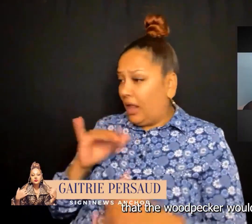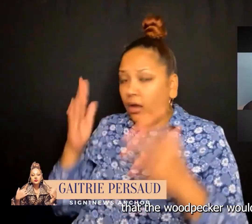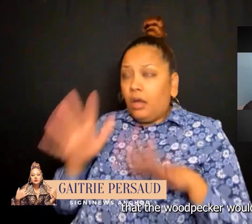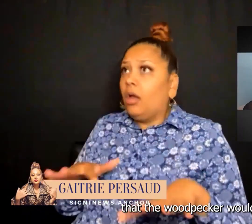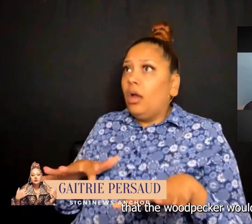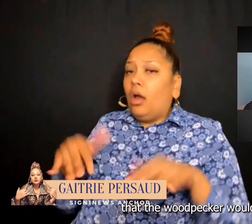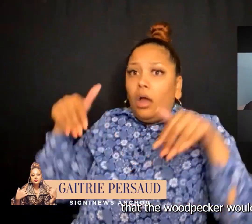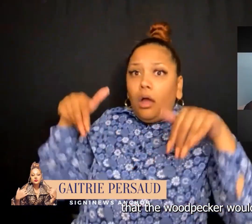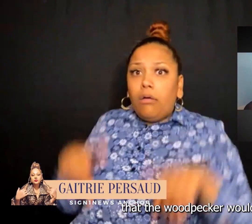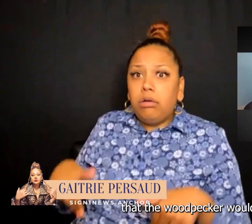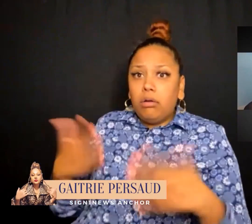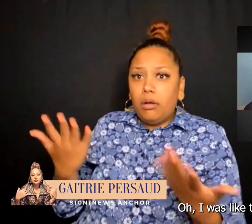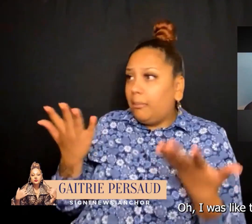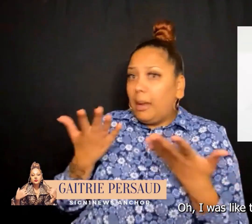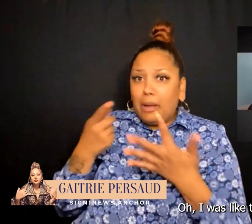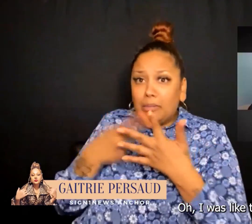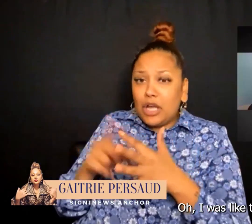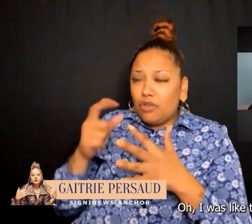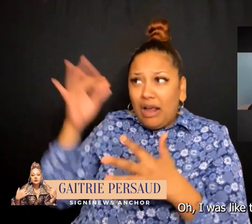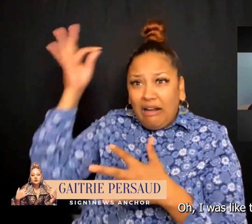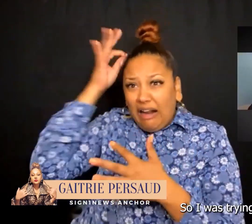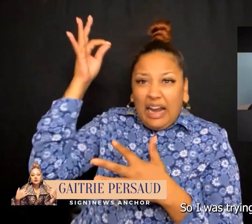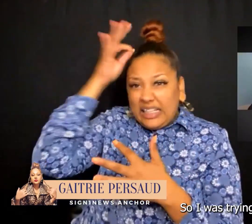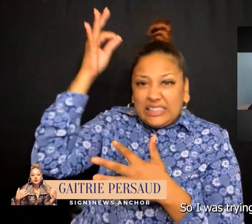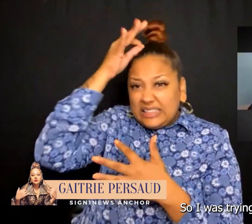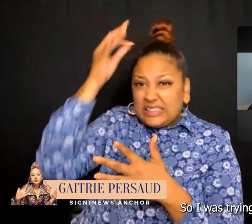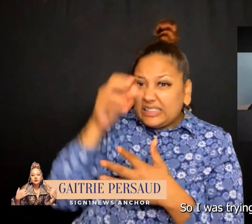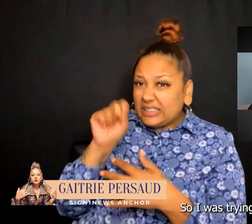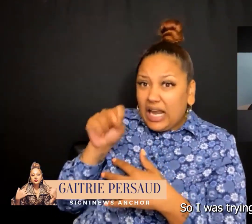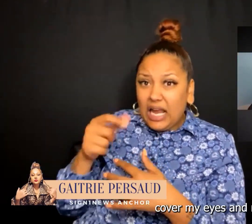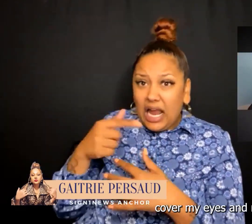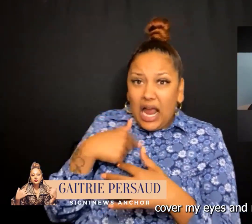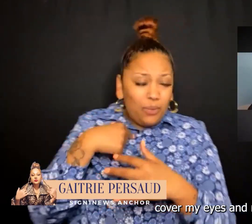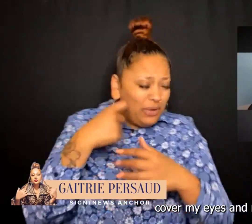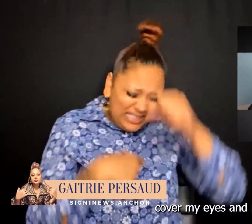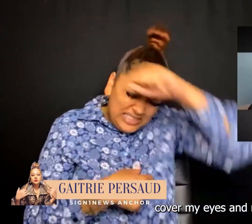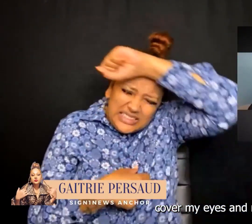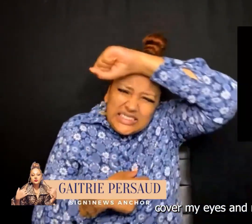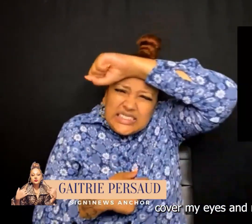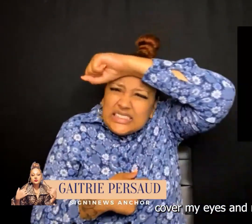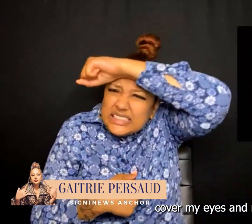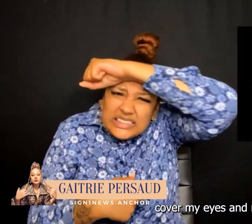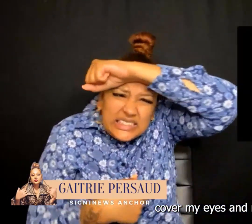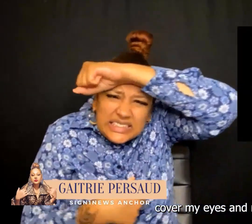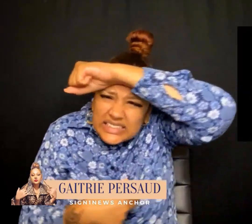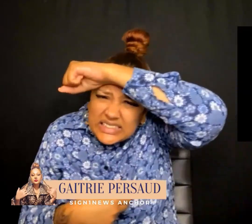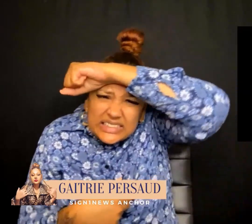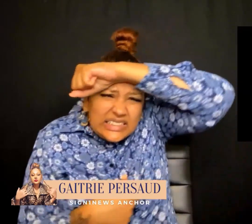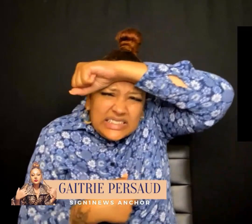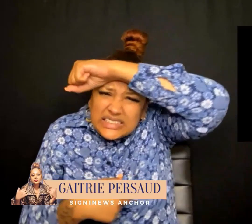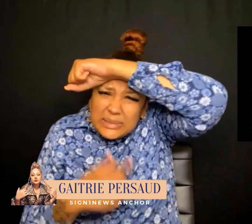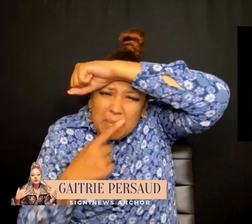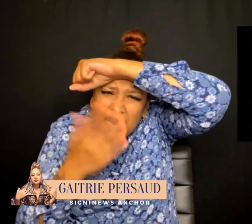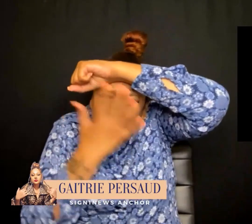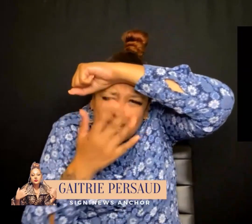woodpecker would start pecking. Oh, I was like this, so I was trying to, cover my eyes and my face.